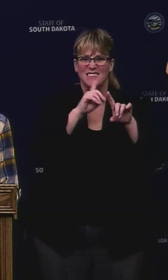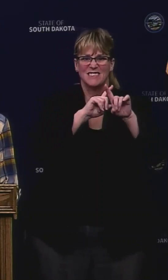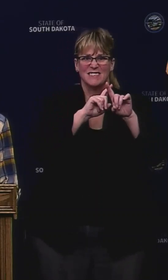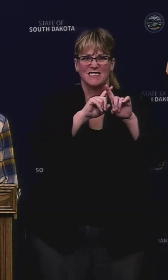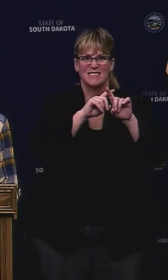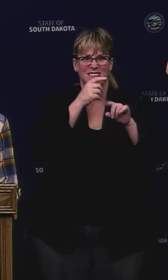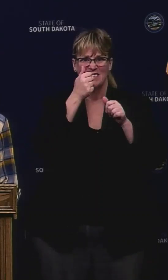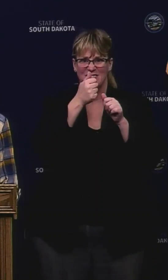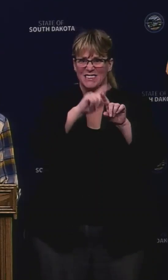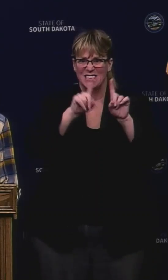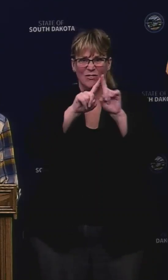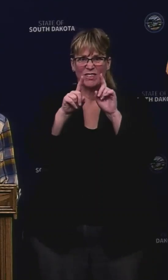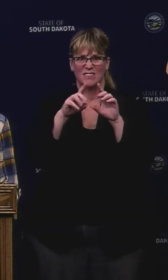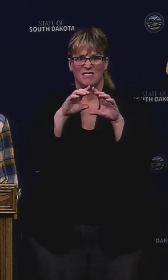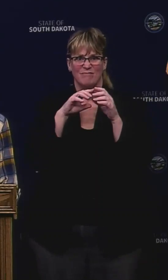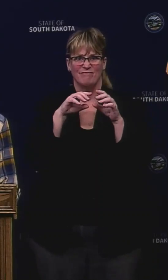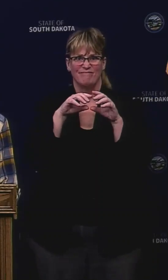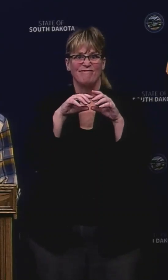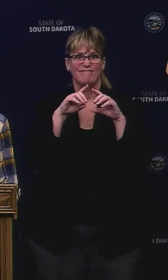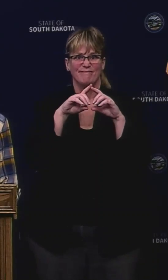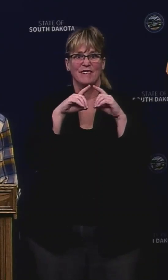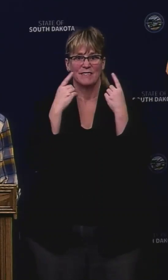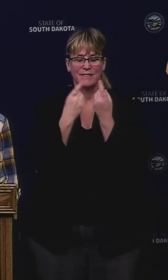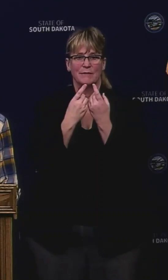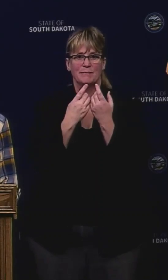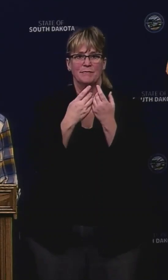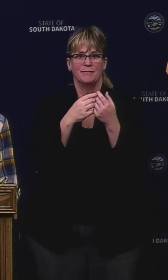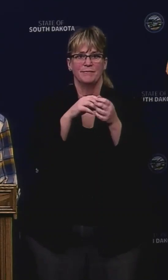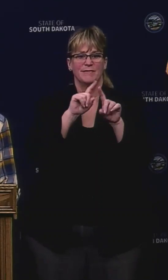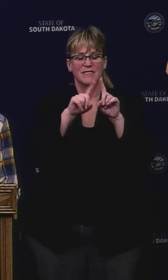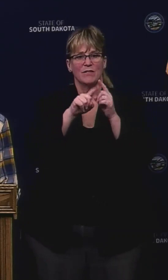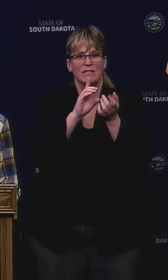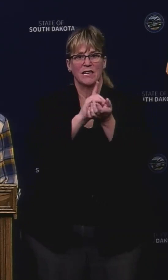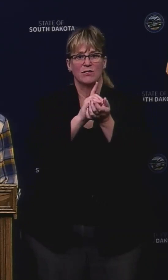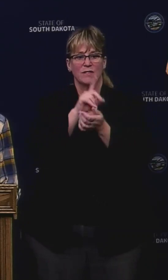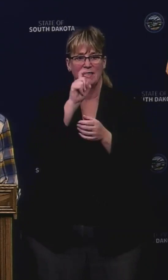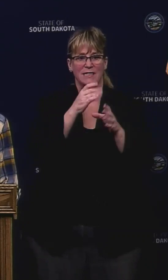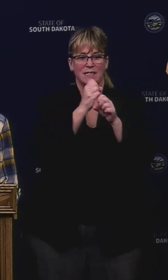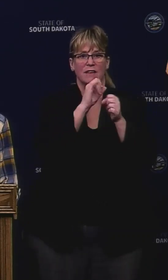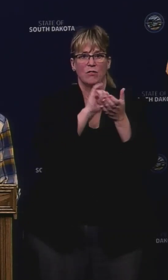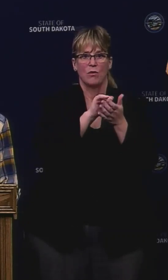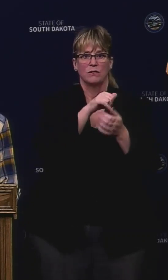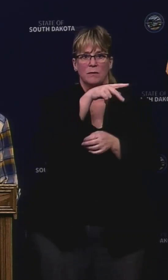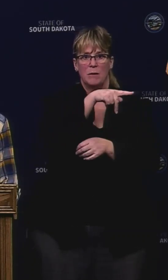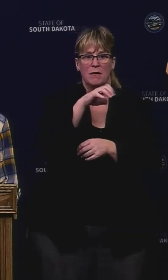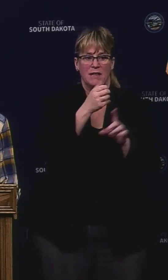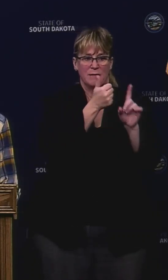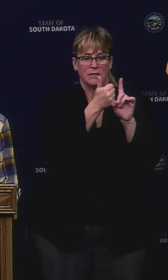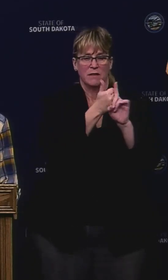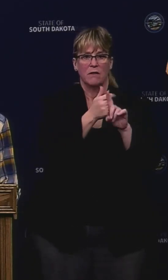that's just not something that can be done. They will need to secure those supplies themselves. But we'll